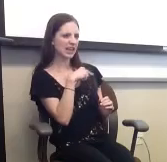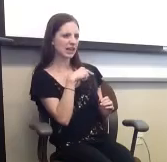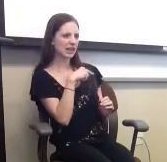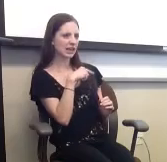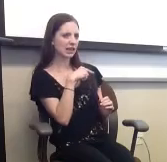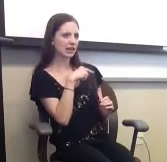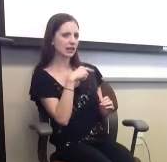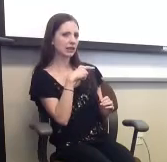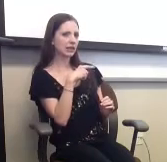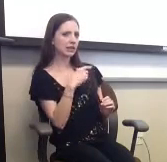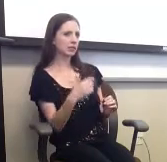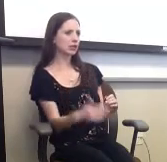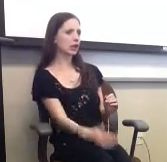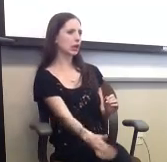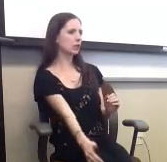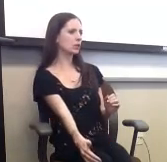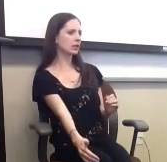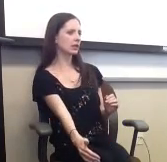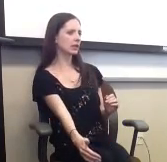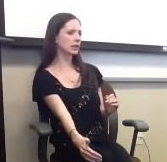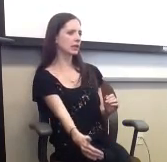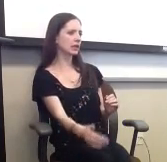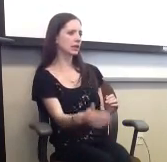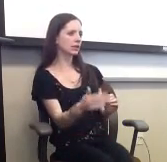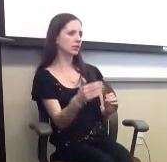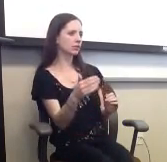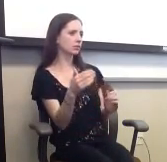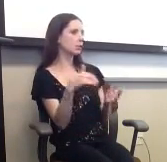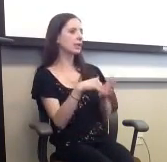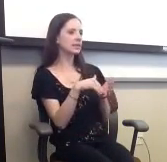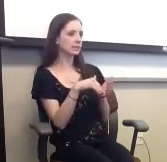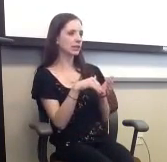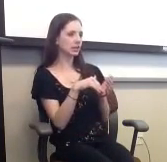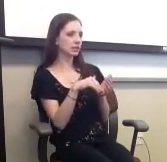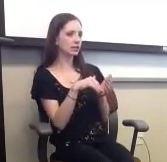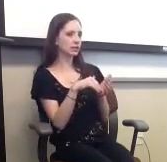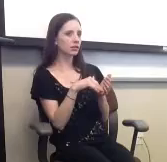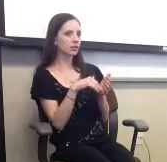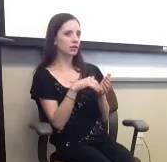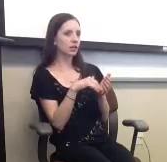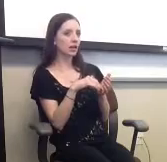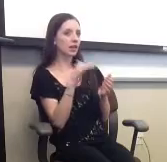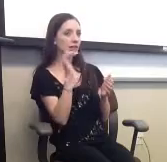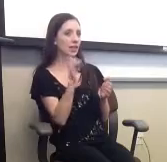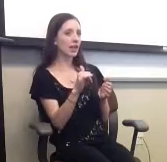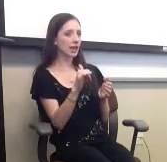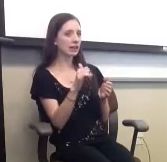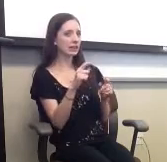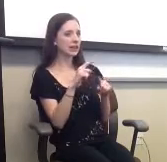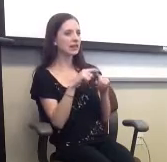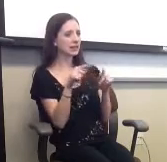has to be in the file. And that has to be in the file. That's a different type of prescription. These are specific, we're talking about